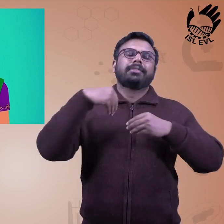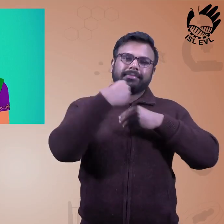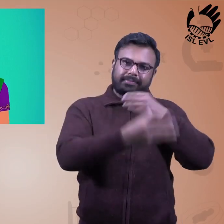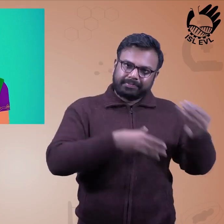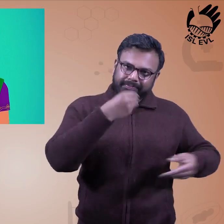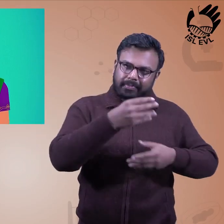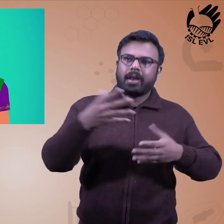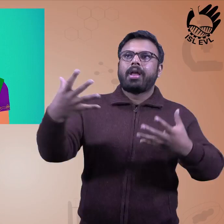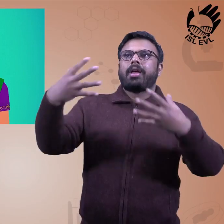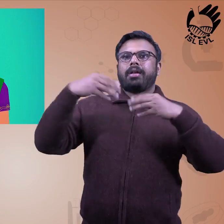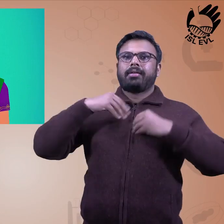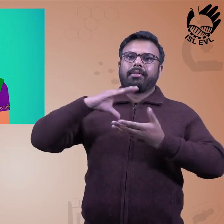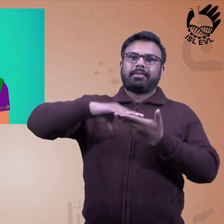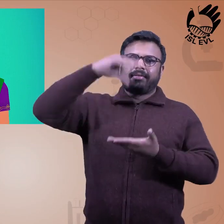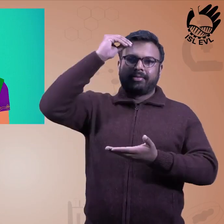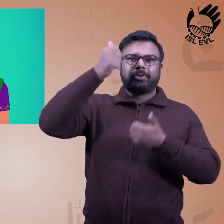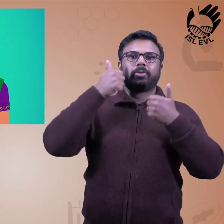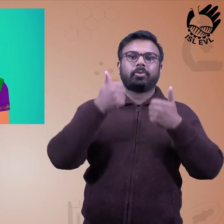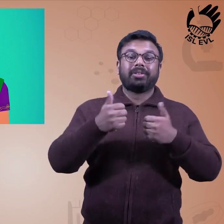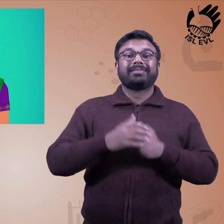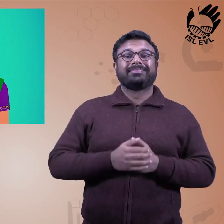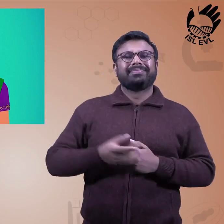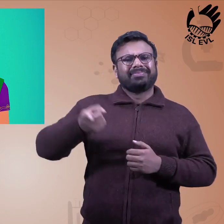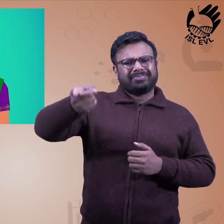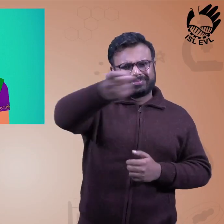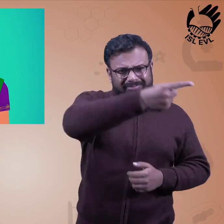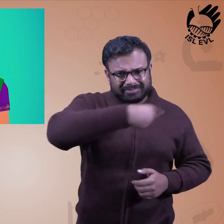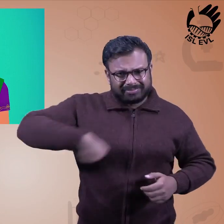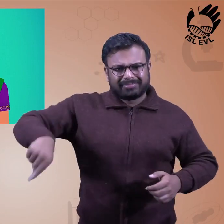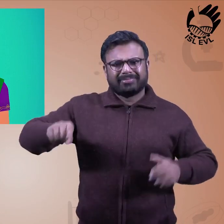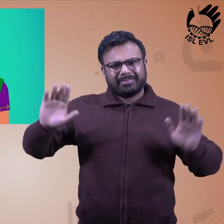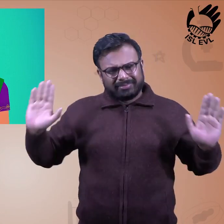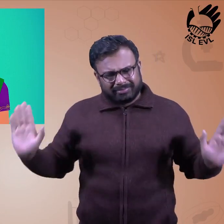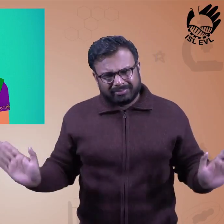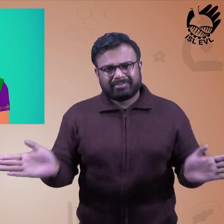and your future children. Let us all strive to